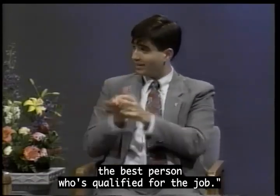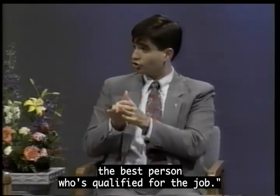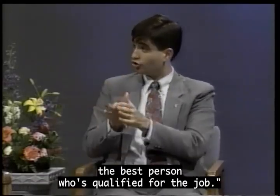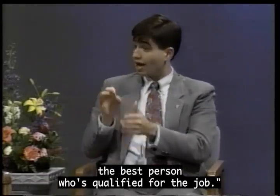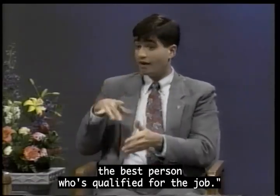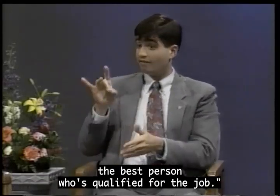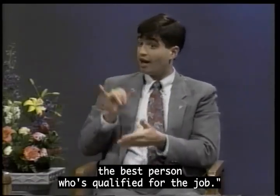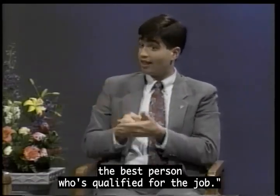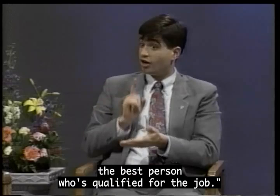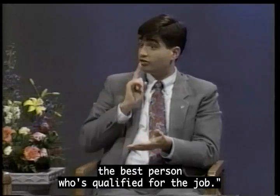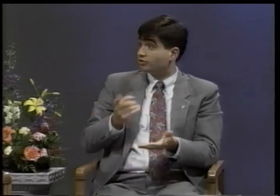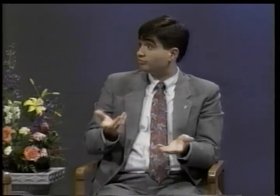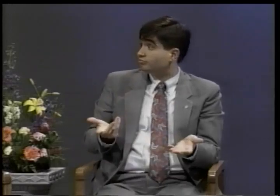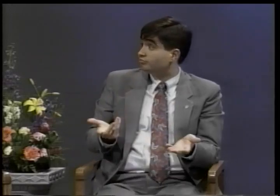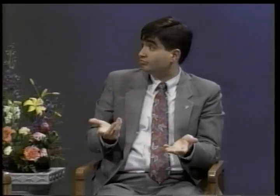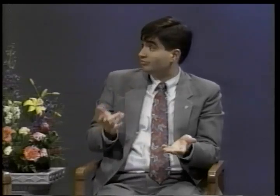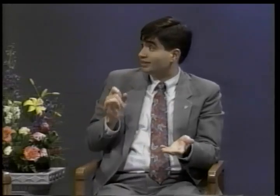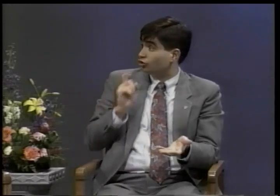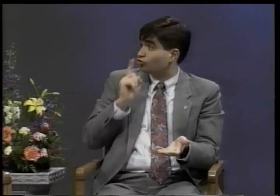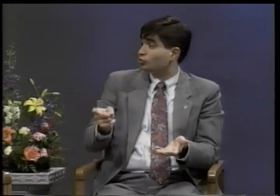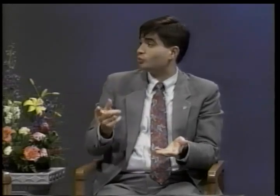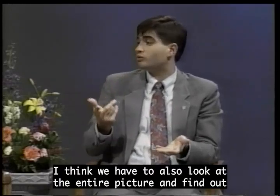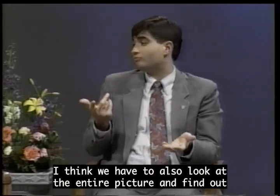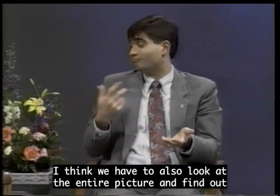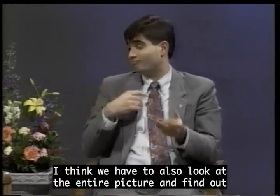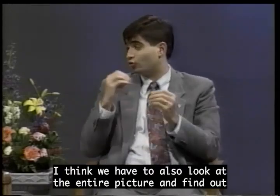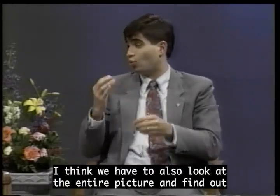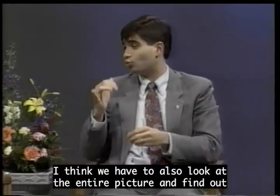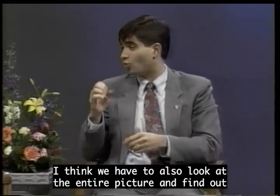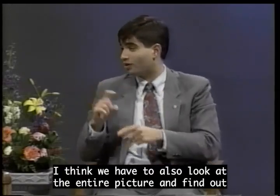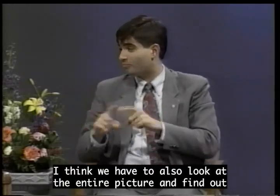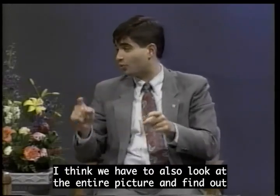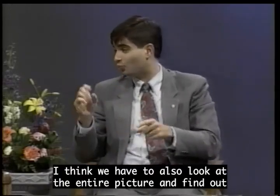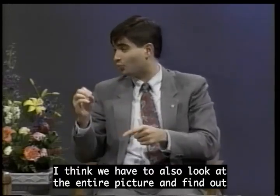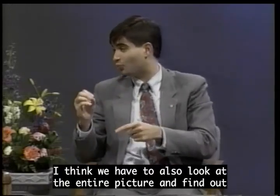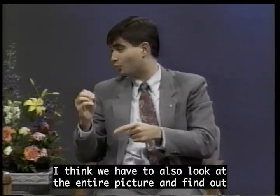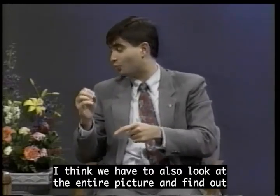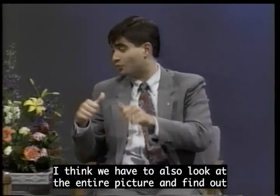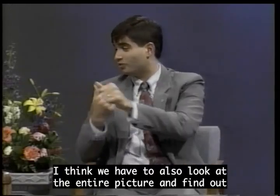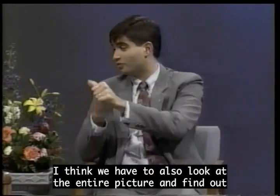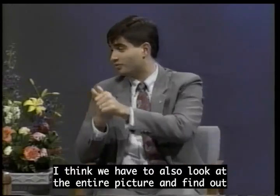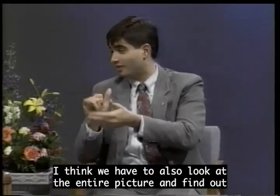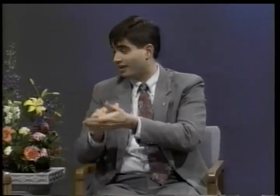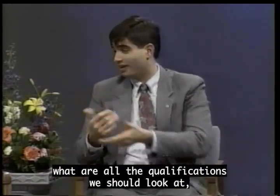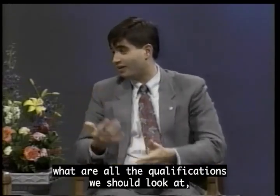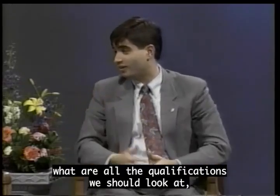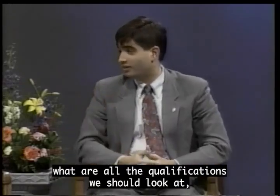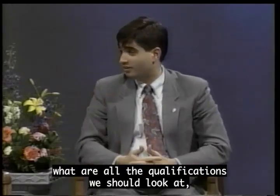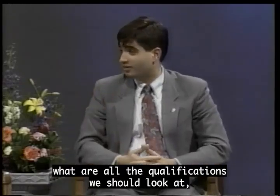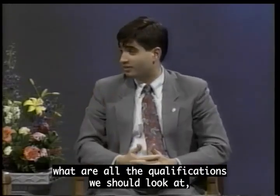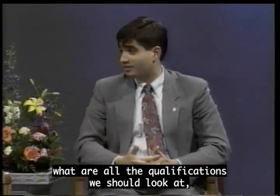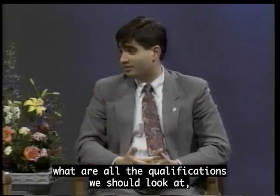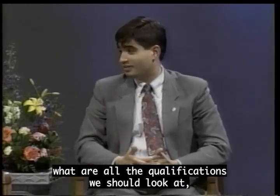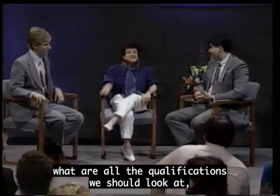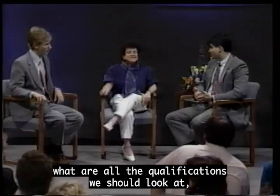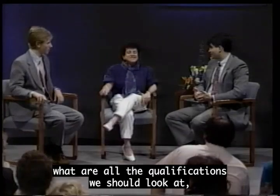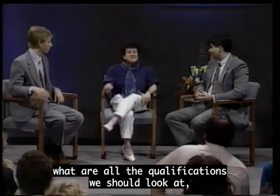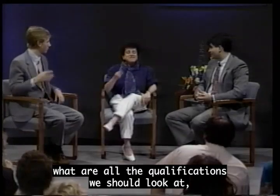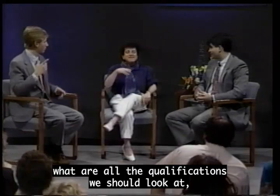I think we have to also look at the entire picture and find out what are all the qualifications we should look at. So I think that comment really backs up